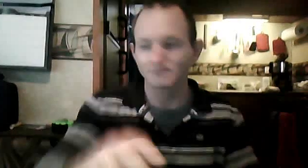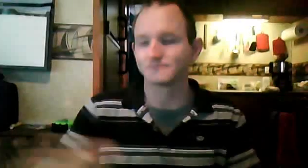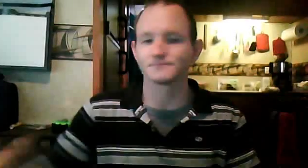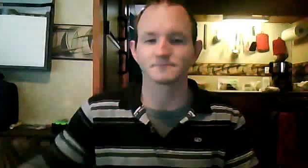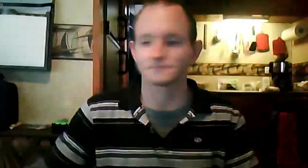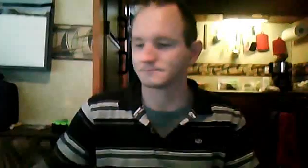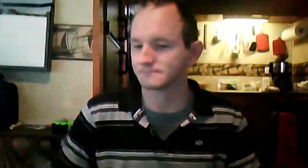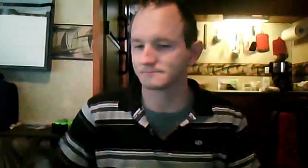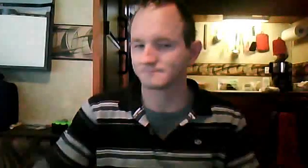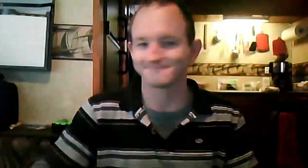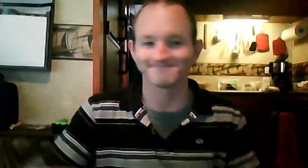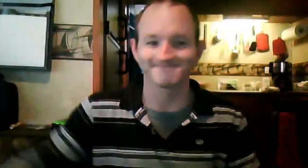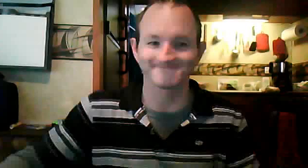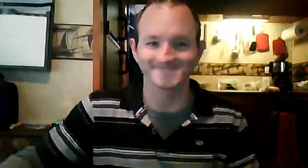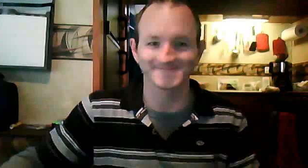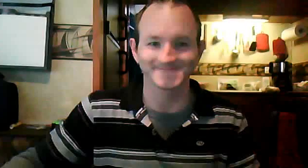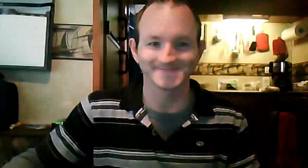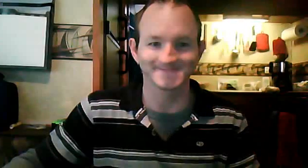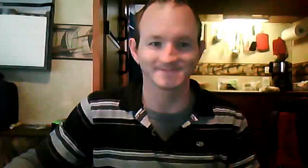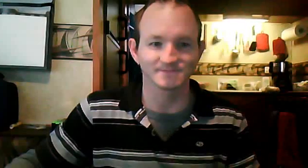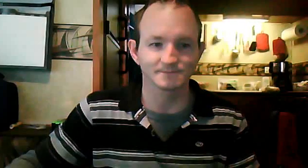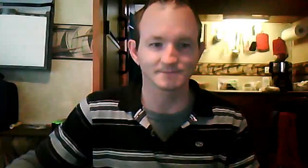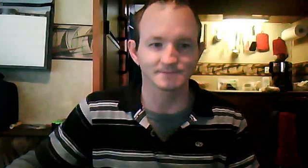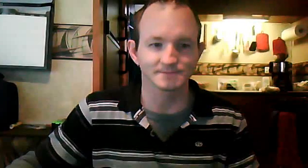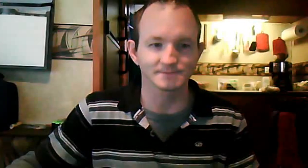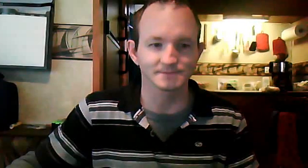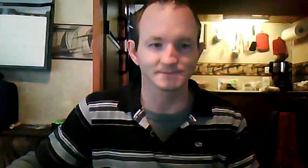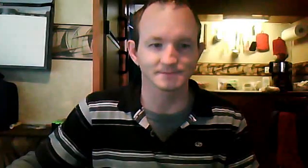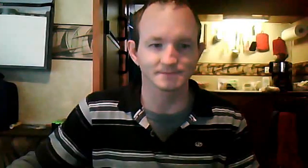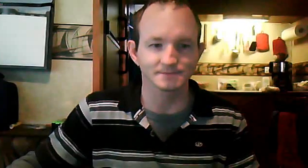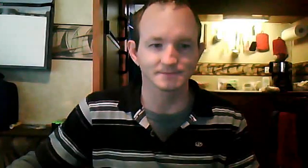tomorrow's butter on today's bread then you can't have tomorrow's flour